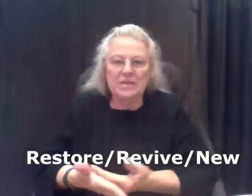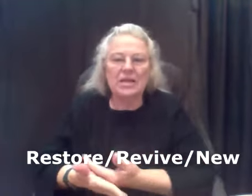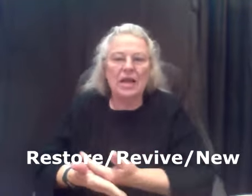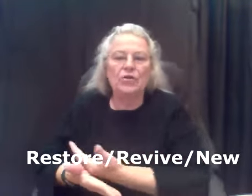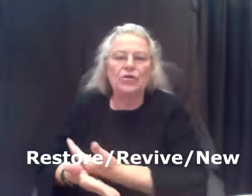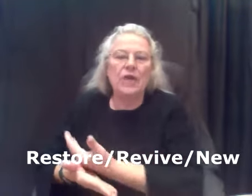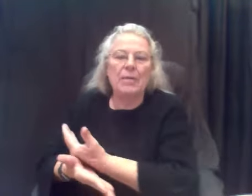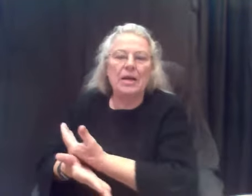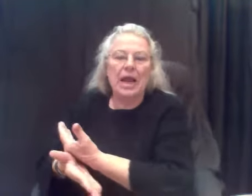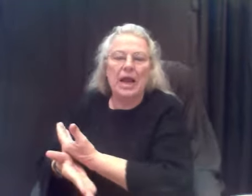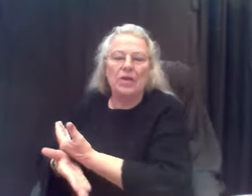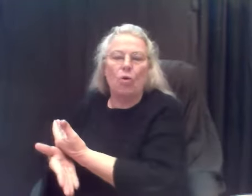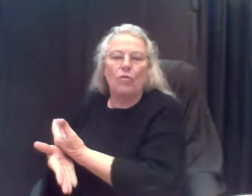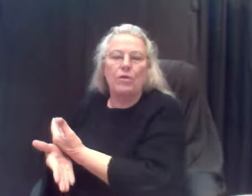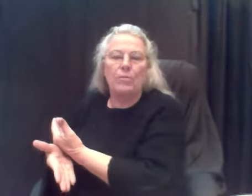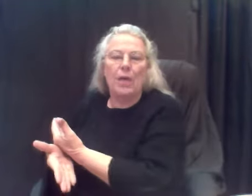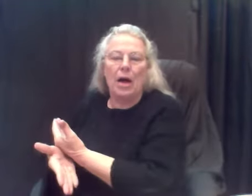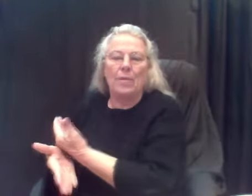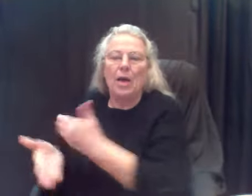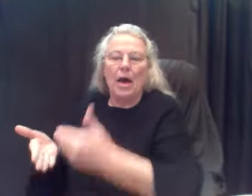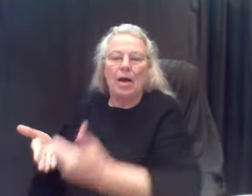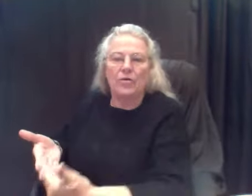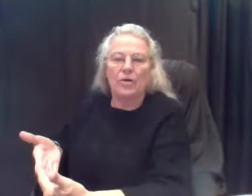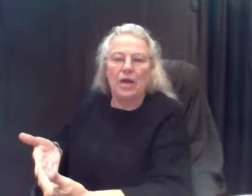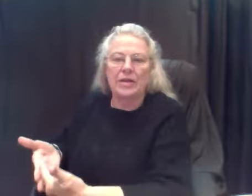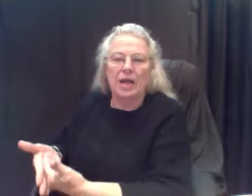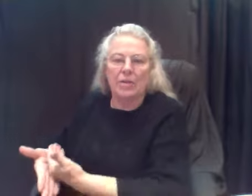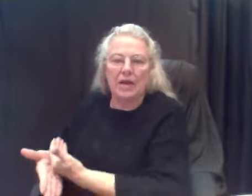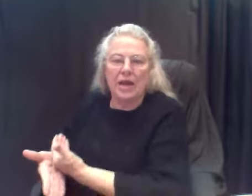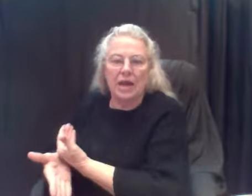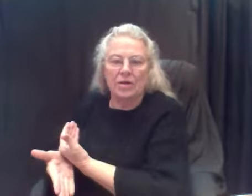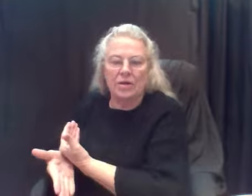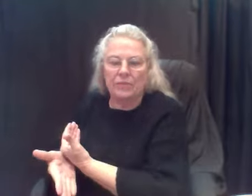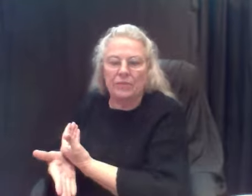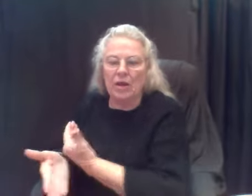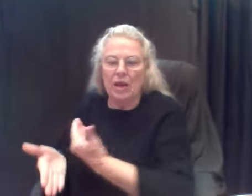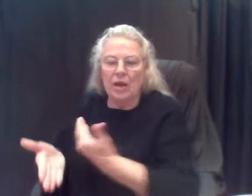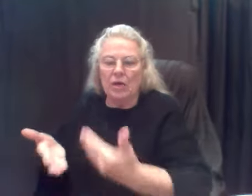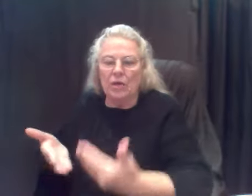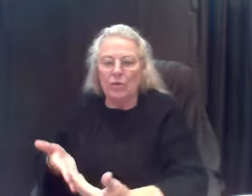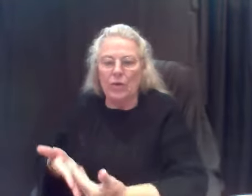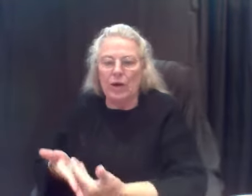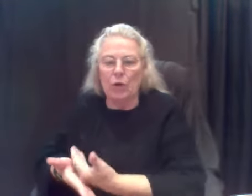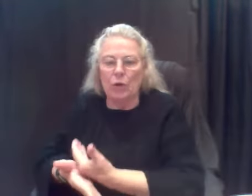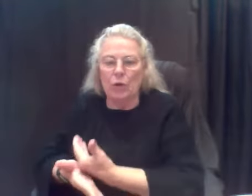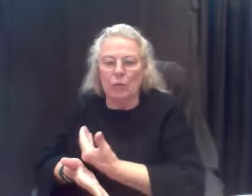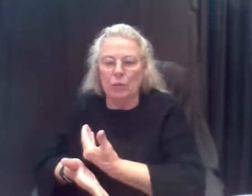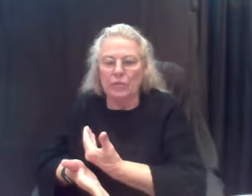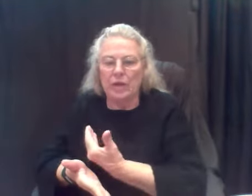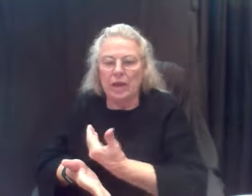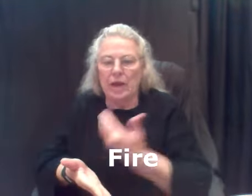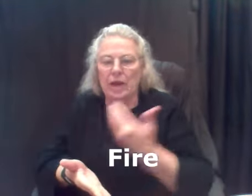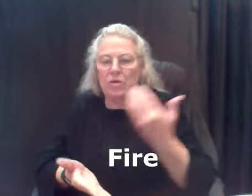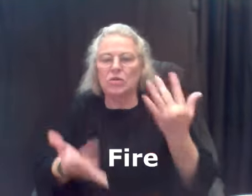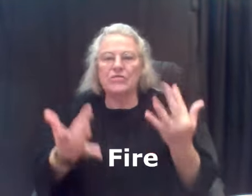slide your dominant hand over the palm of your non-dominant hand. Renew. And of course,